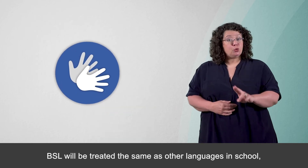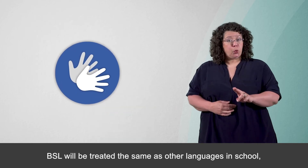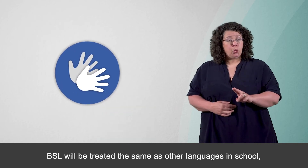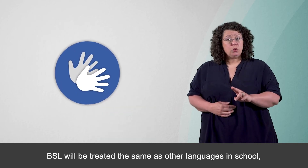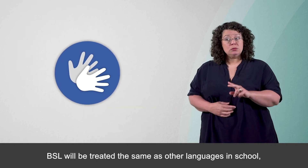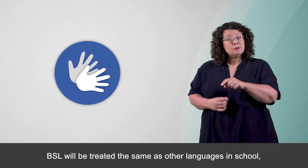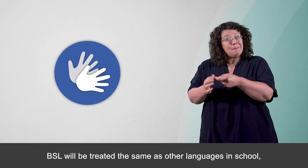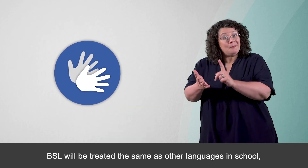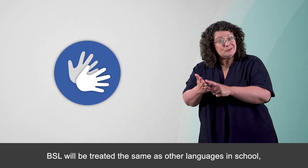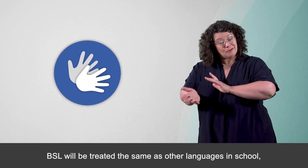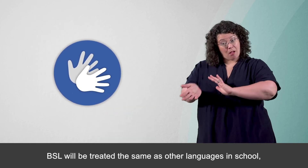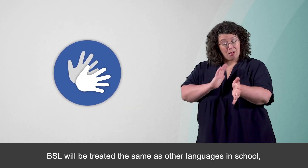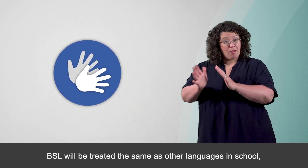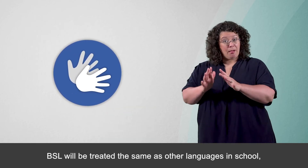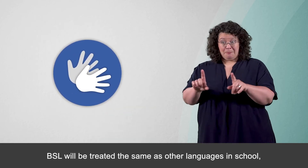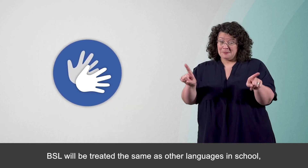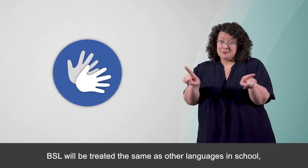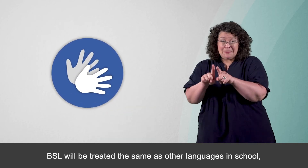BSL will be treated the same as other languages in school,